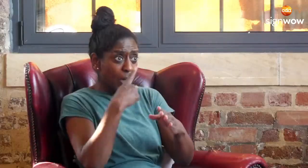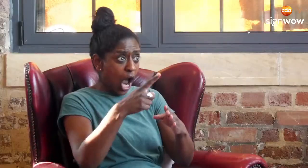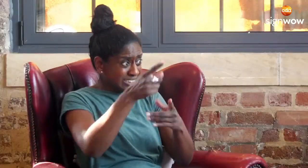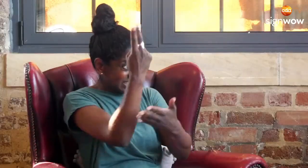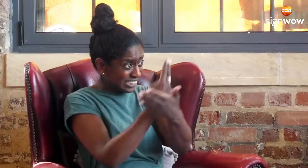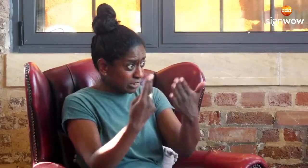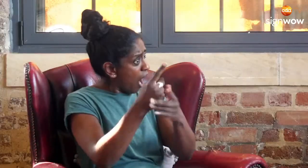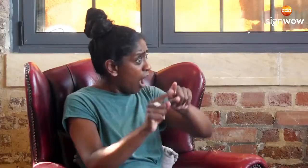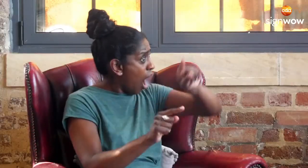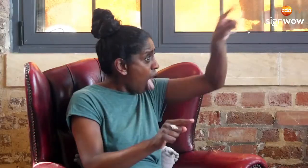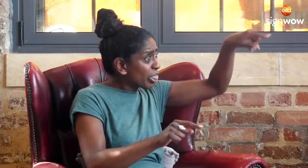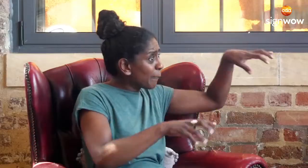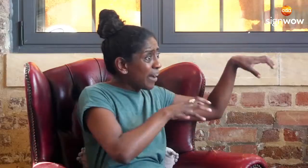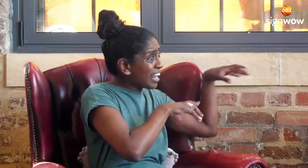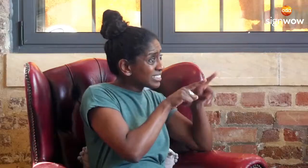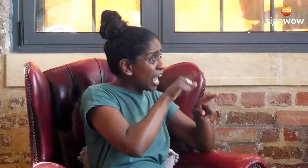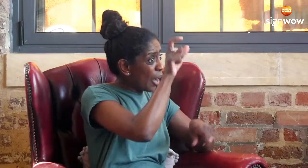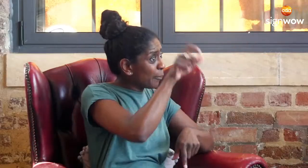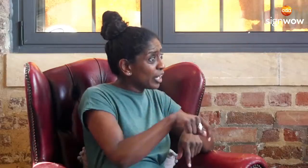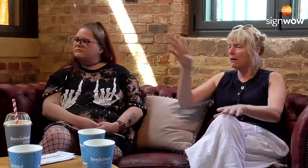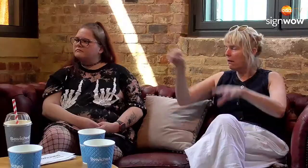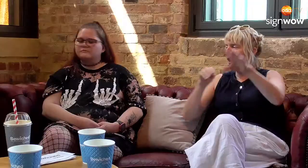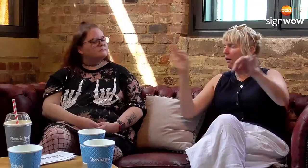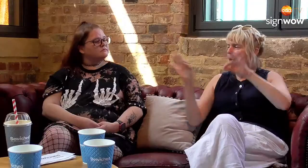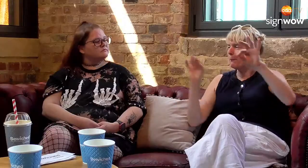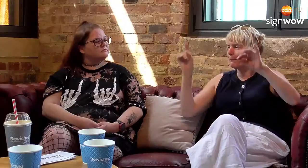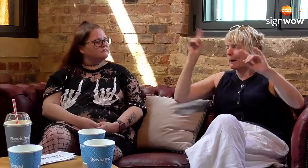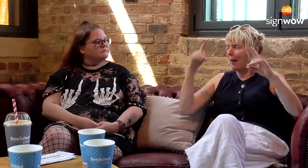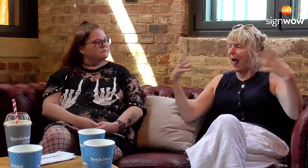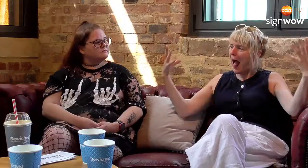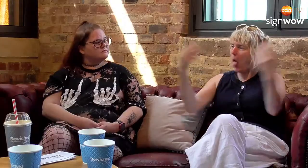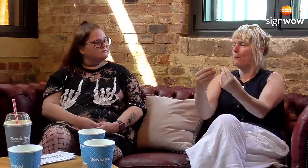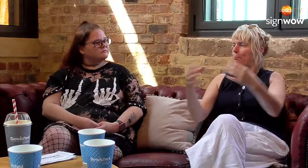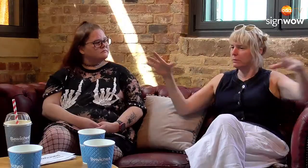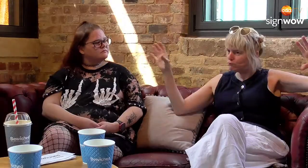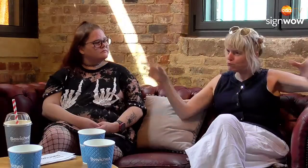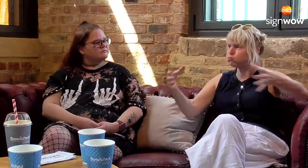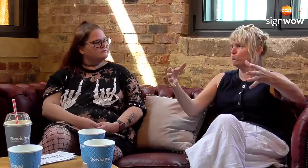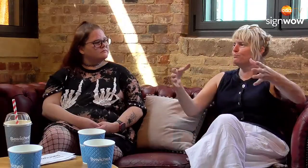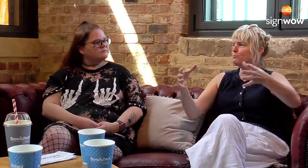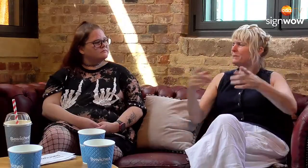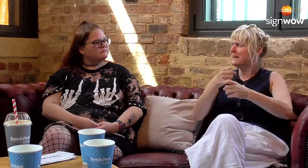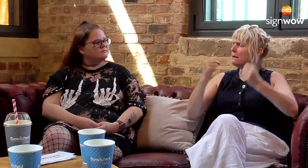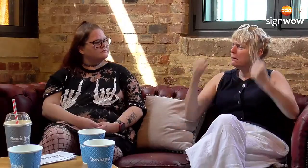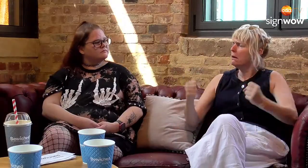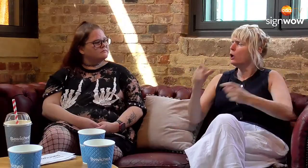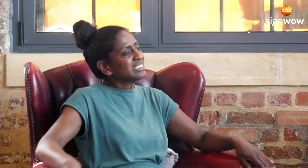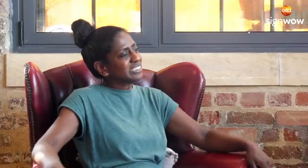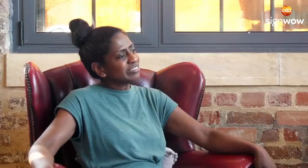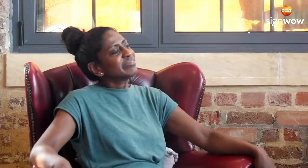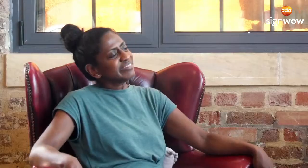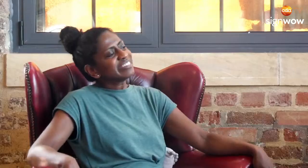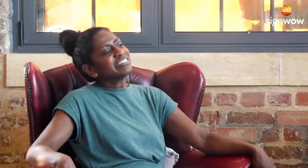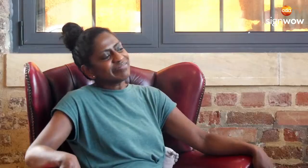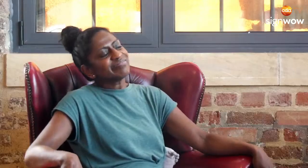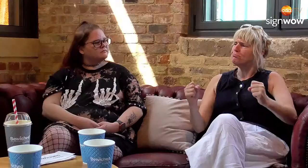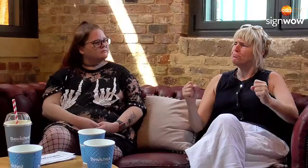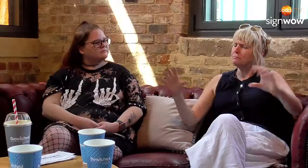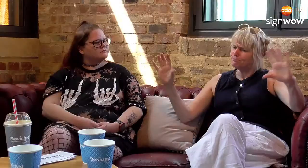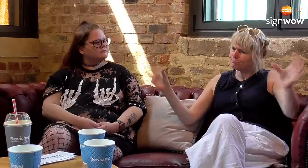this. And has he gone to other places? No, I think there's lots of different people that work together with him, that work